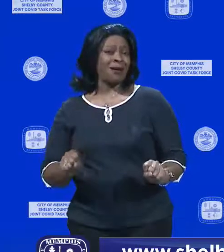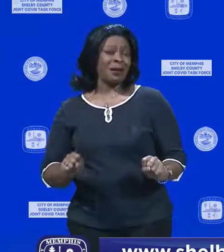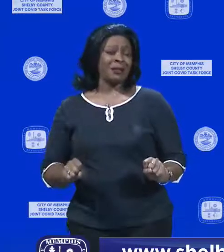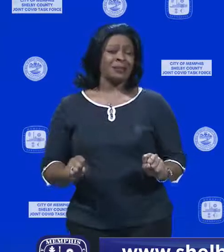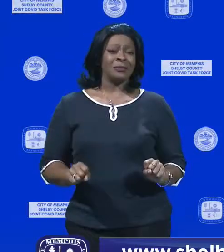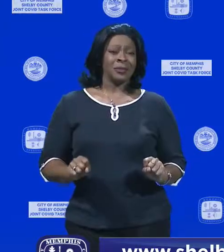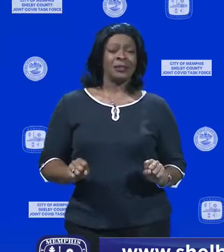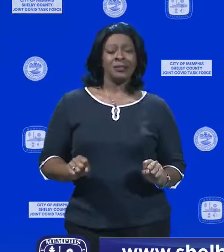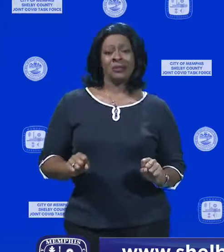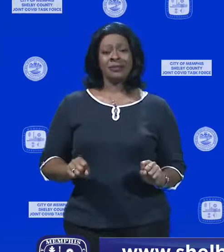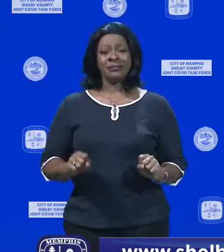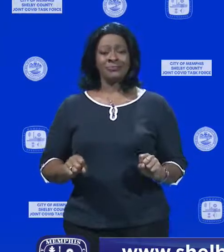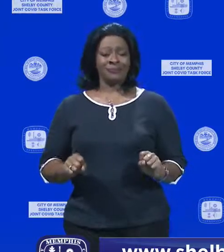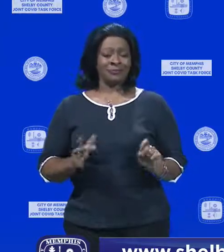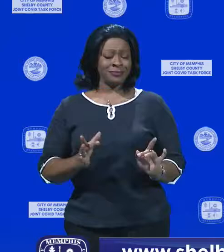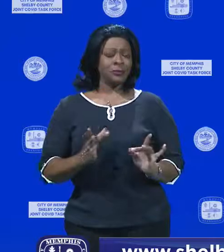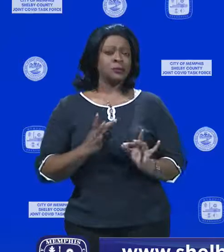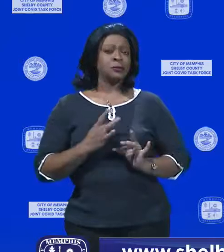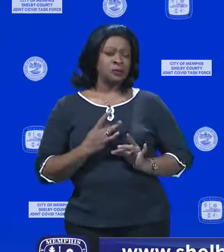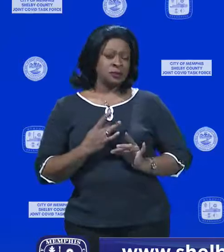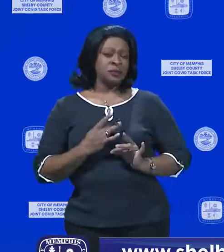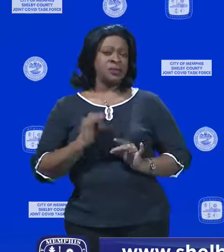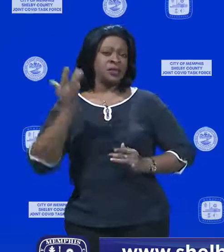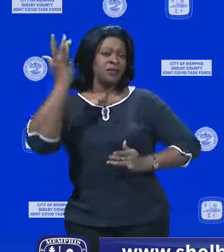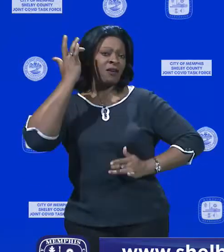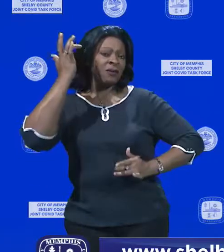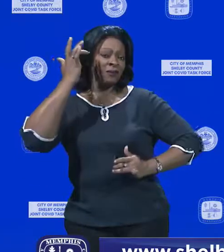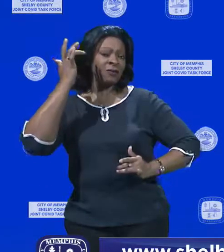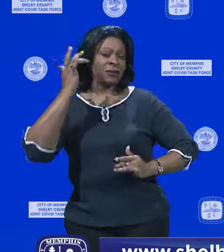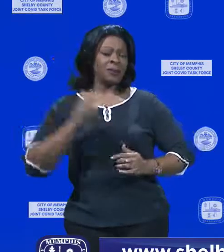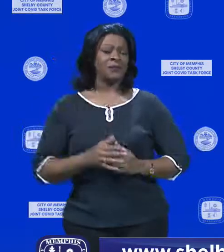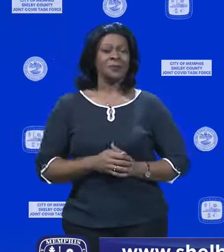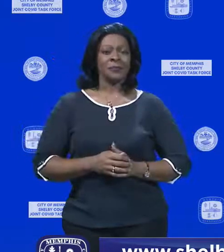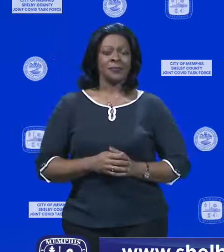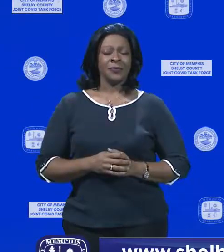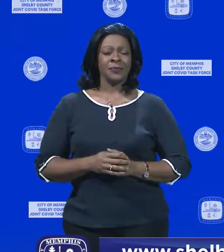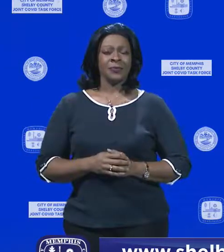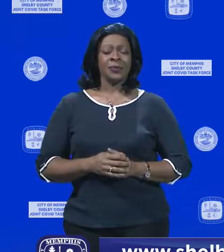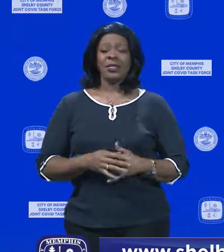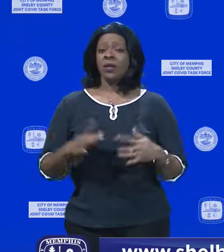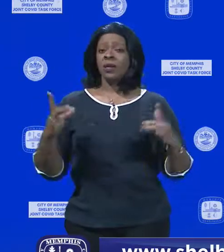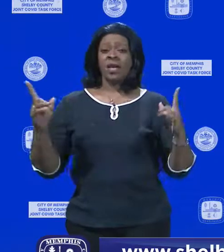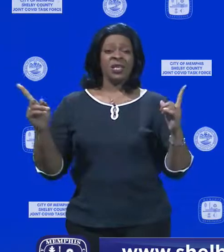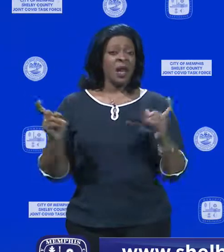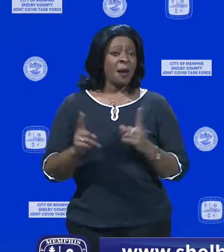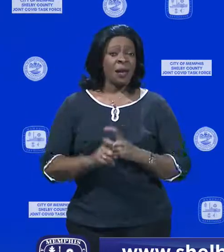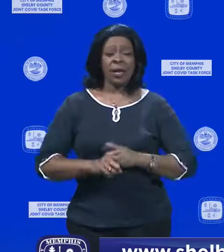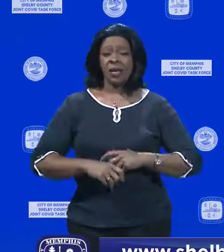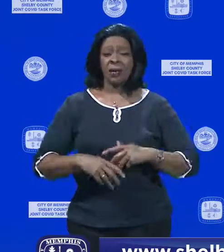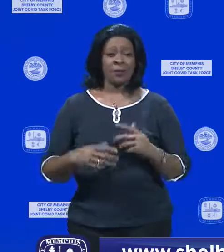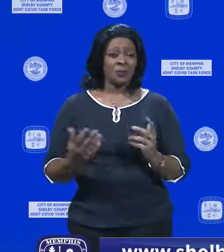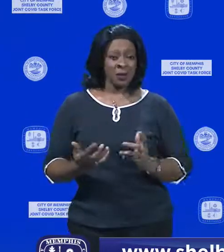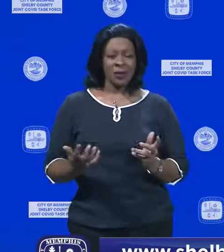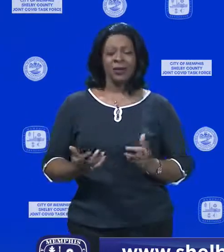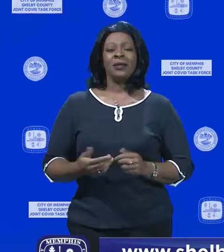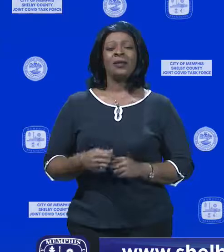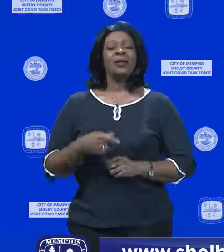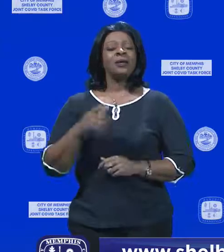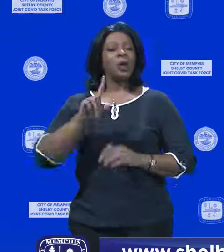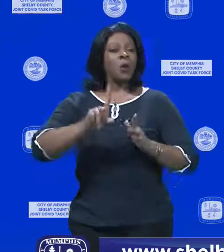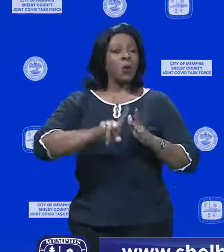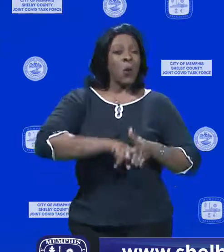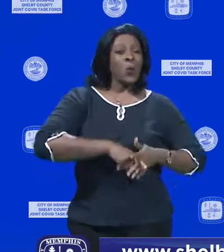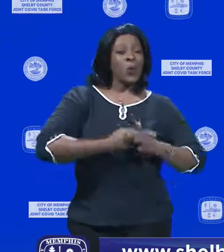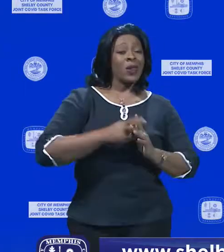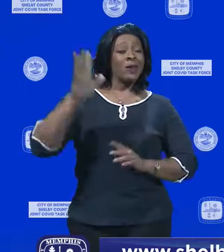are susceptible to the disease. The complicating thing, when we had the